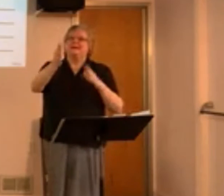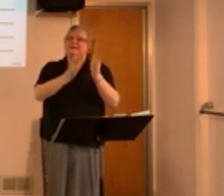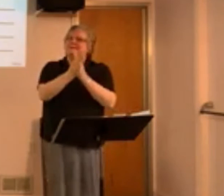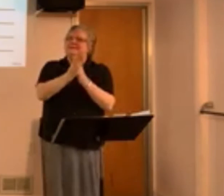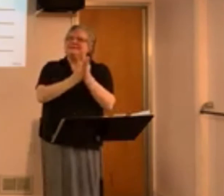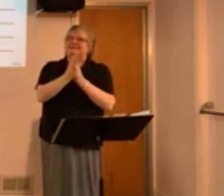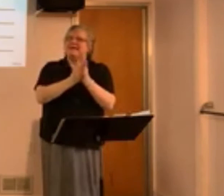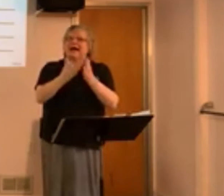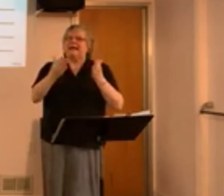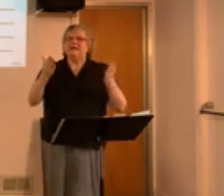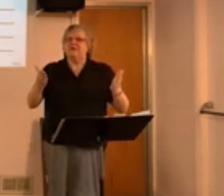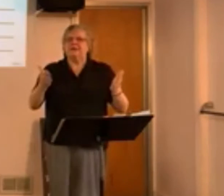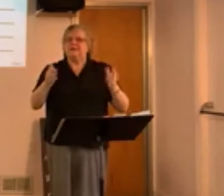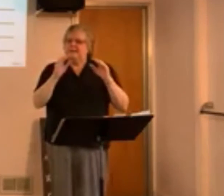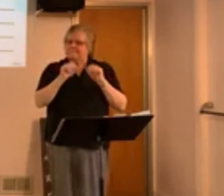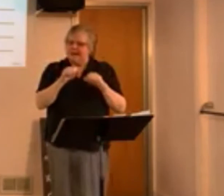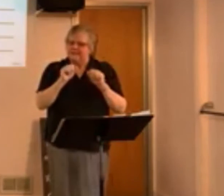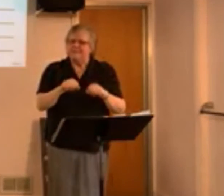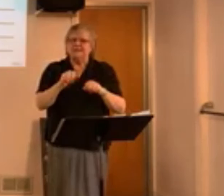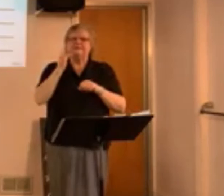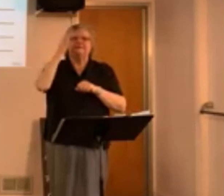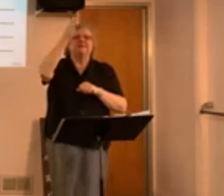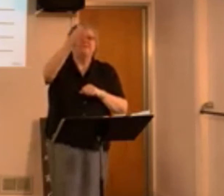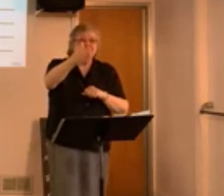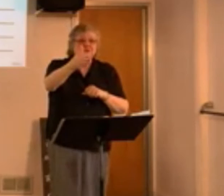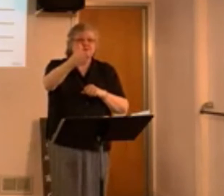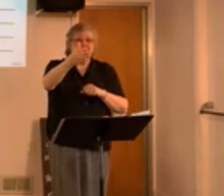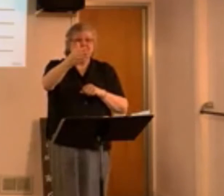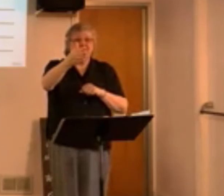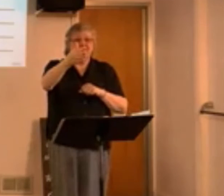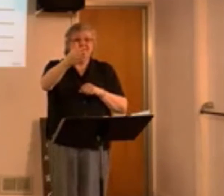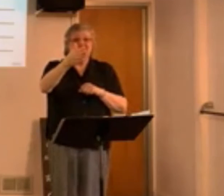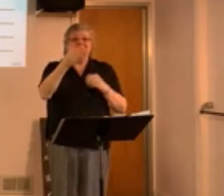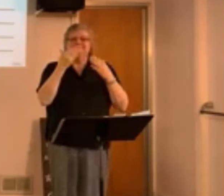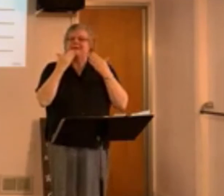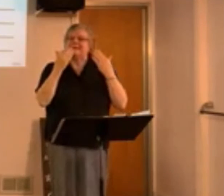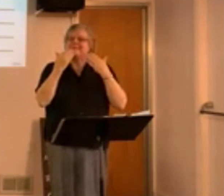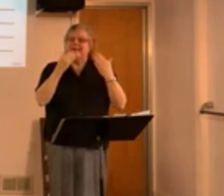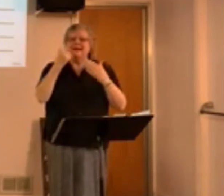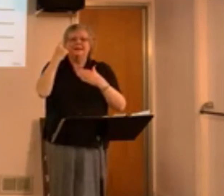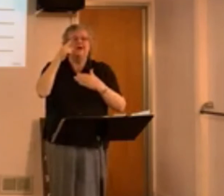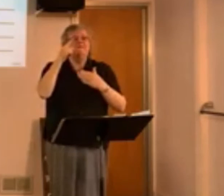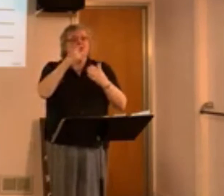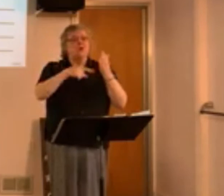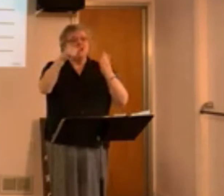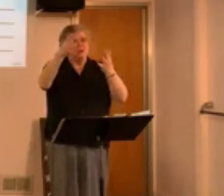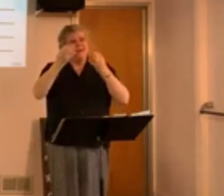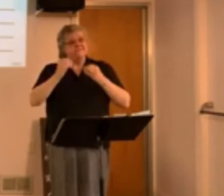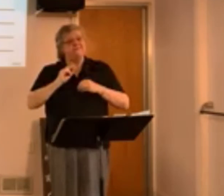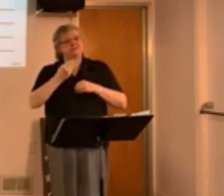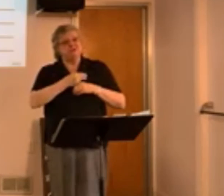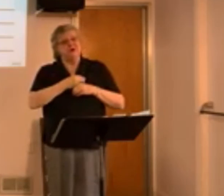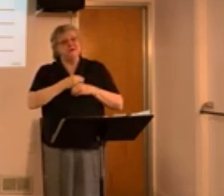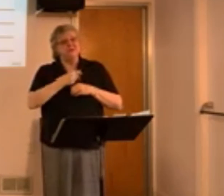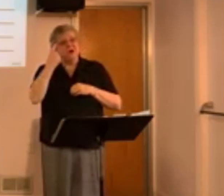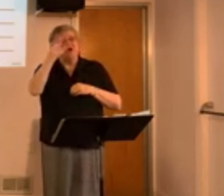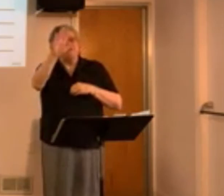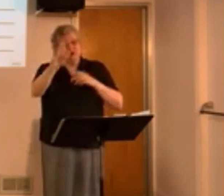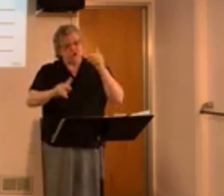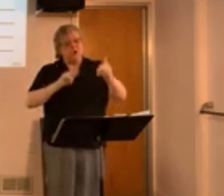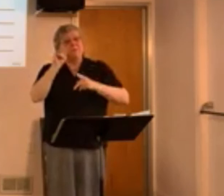exciting things, the possibilities of the future. We say thanks for your resources, for your